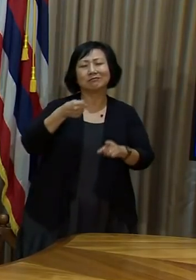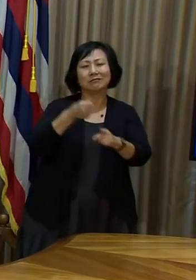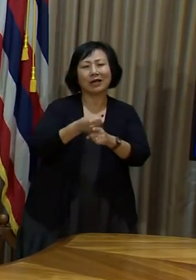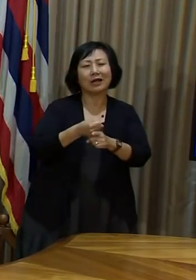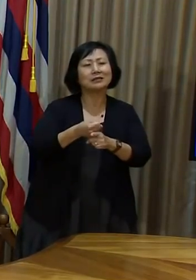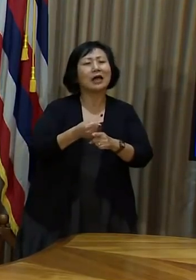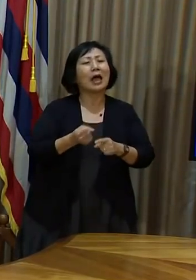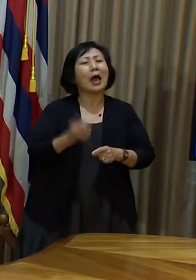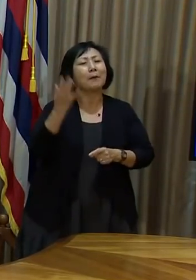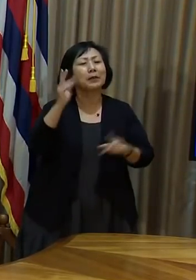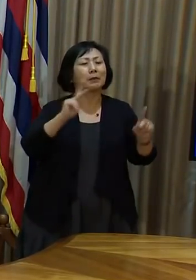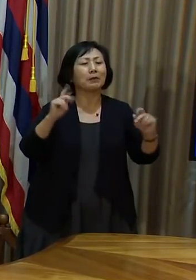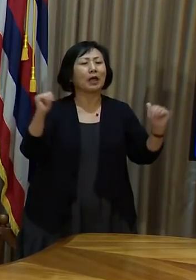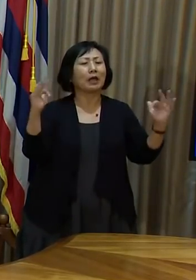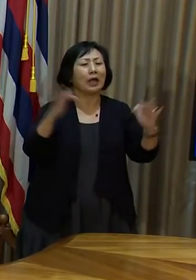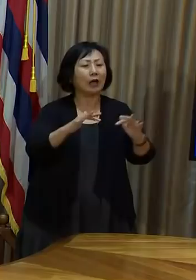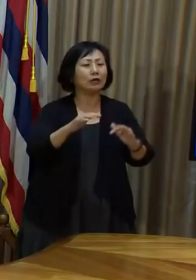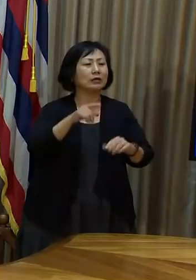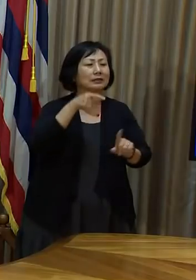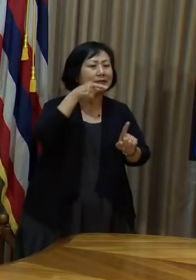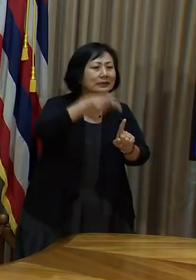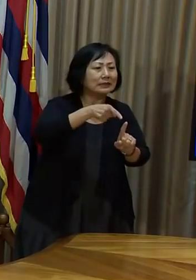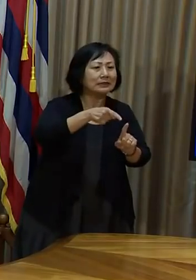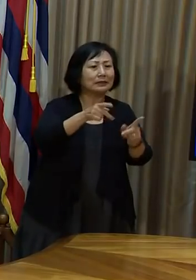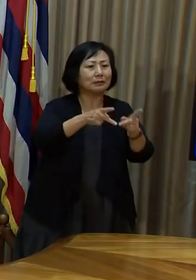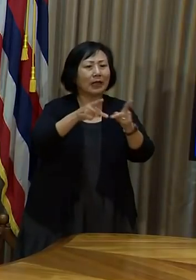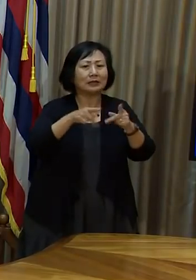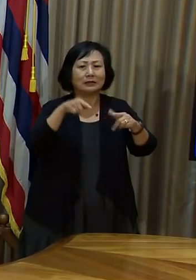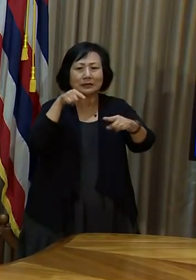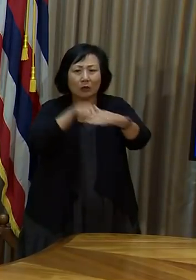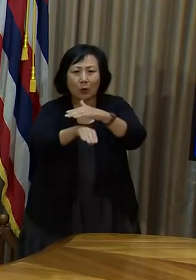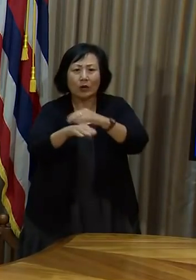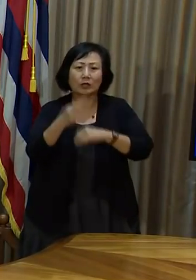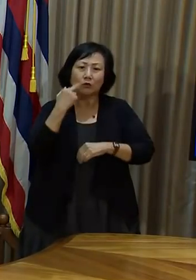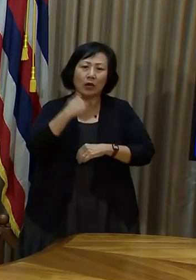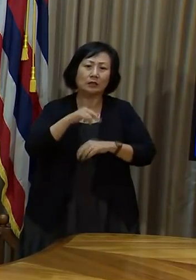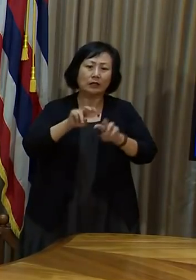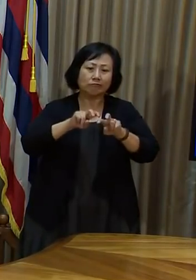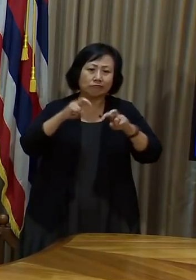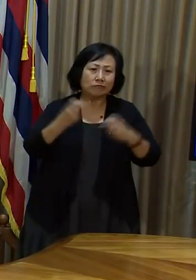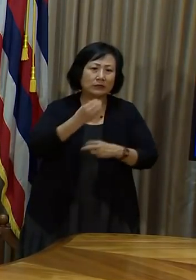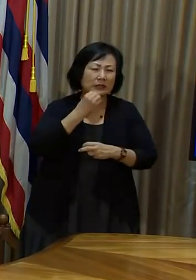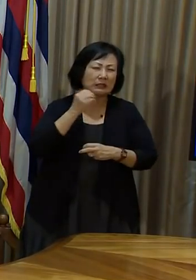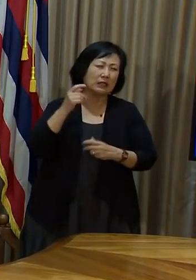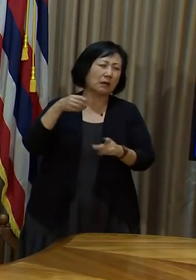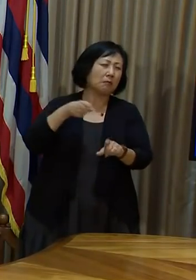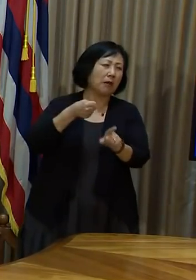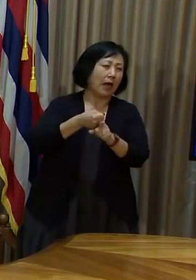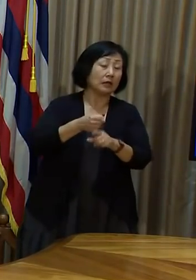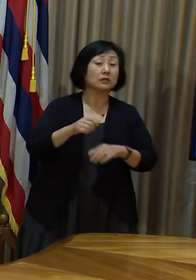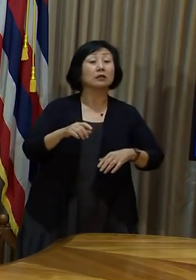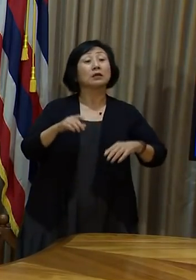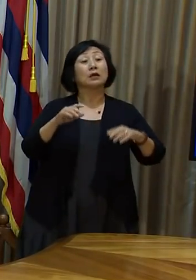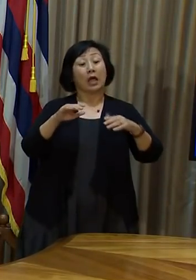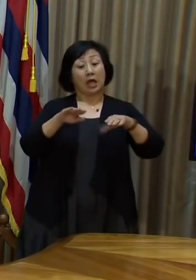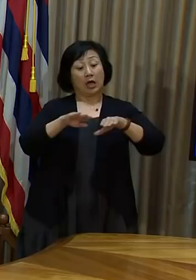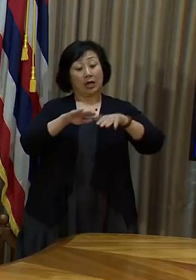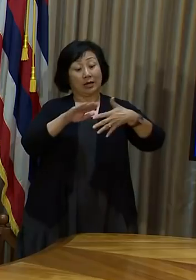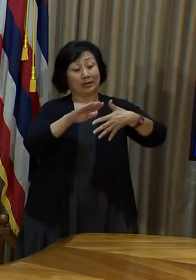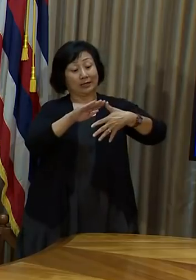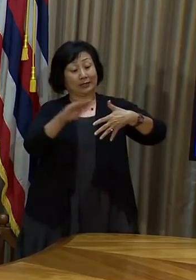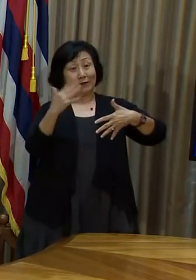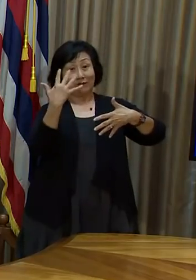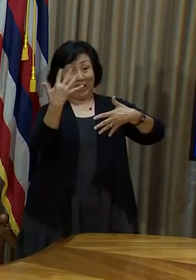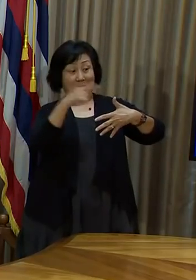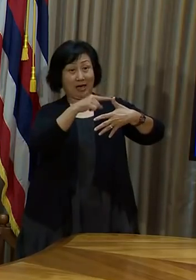of the groups that can go into restaurants to eat. And the overall Tier 5 does